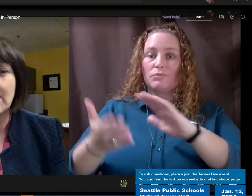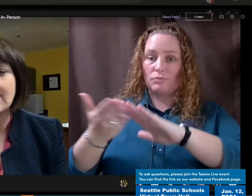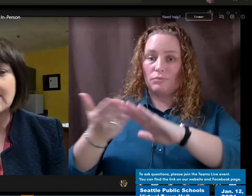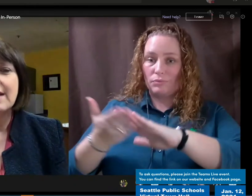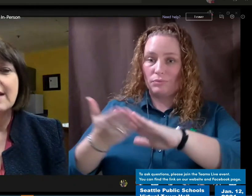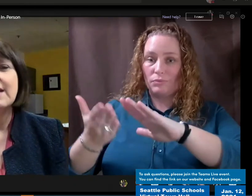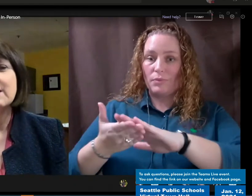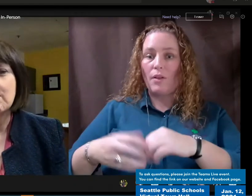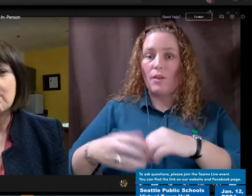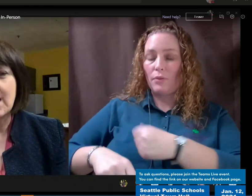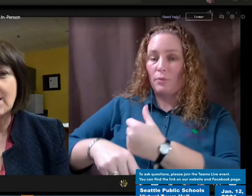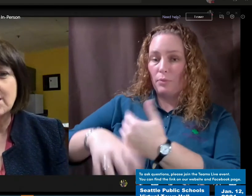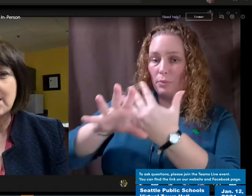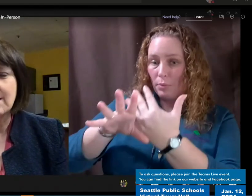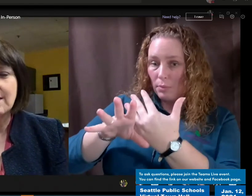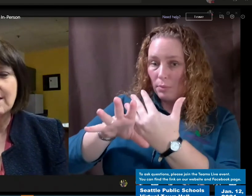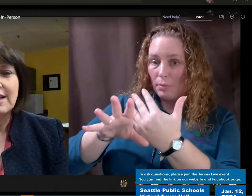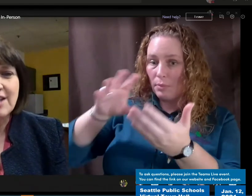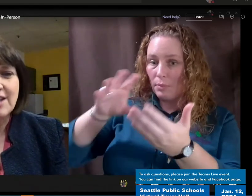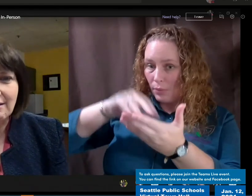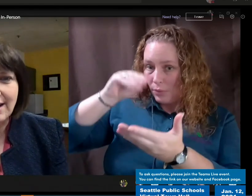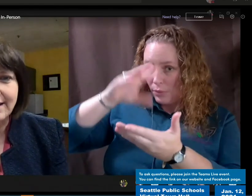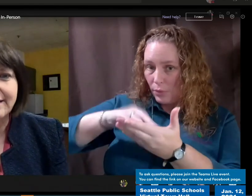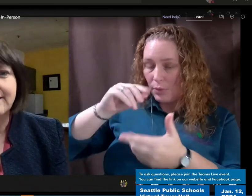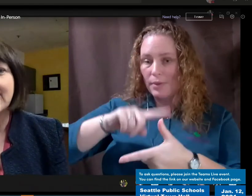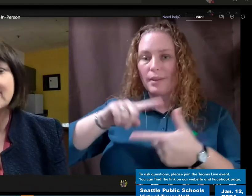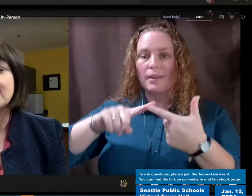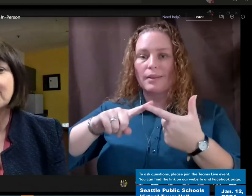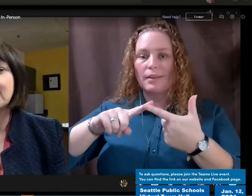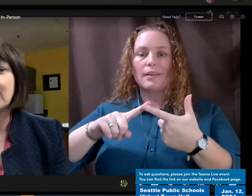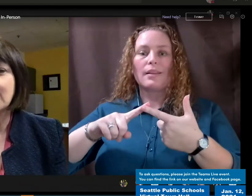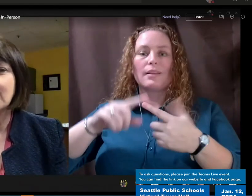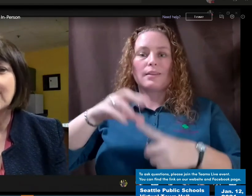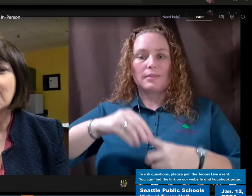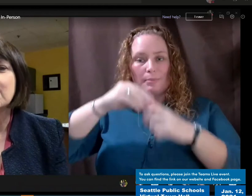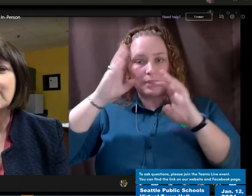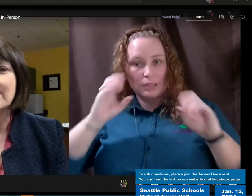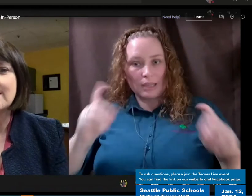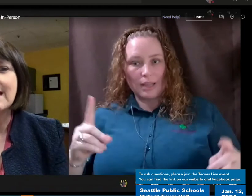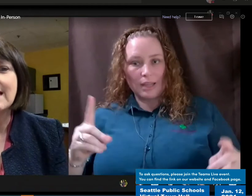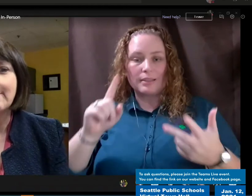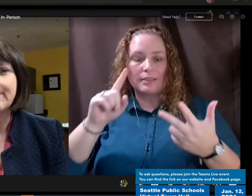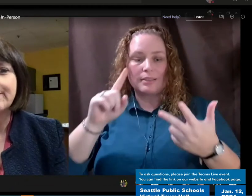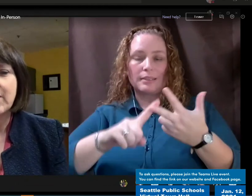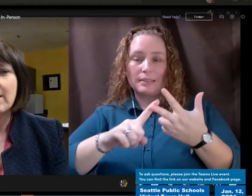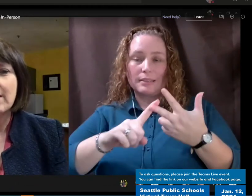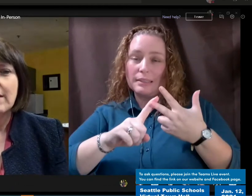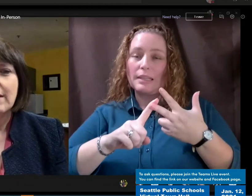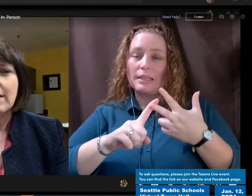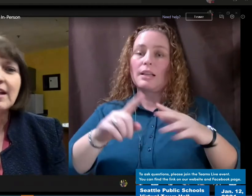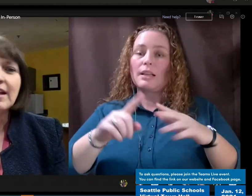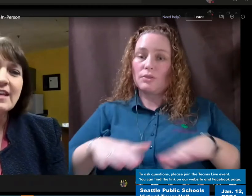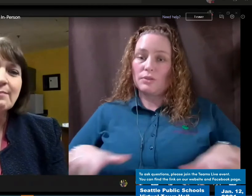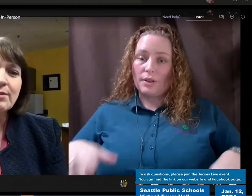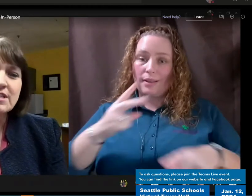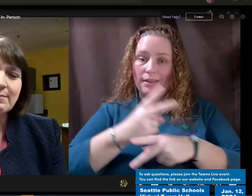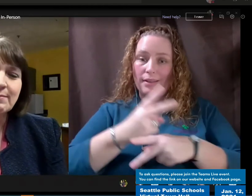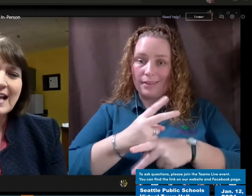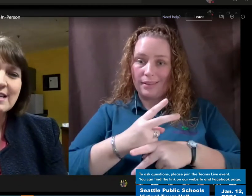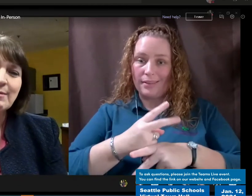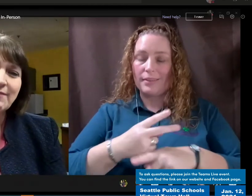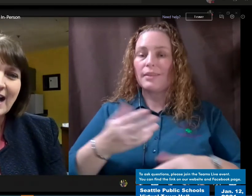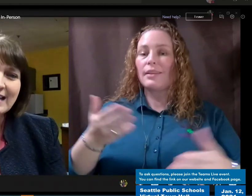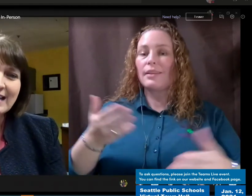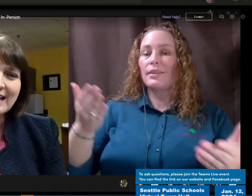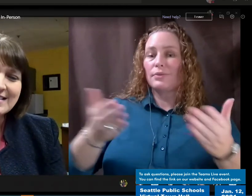learning, special education, childcare, and serving 30,000 meals a day. None of the in-person plans